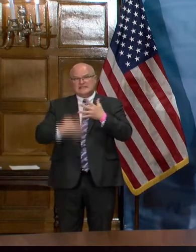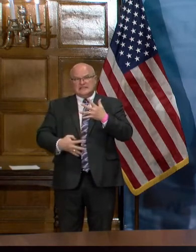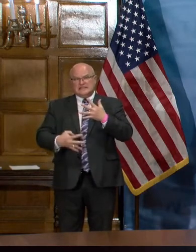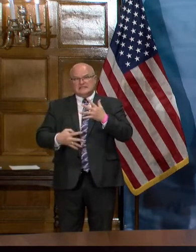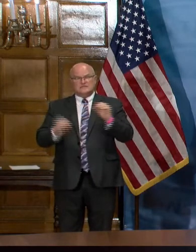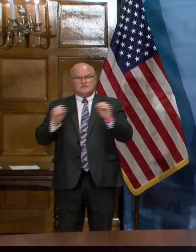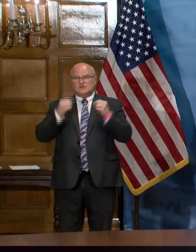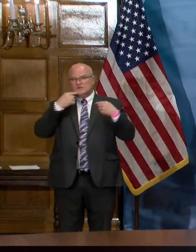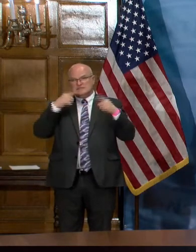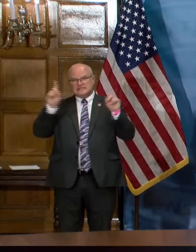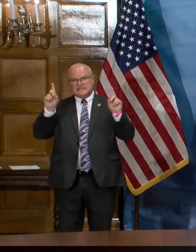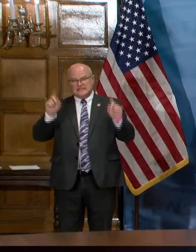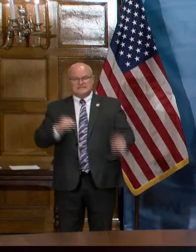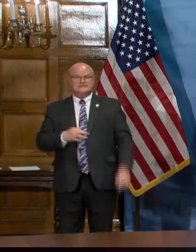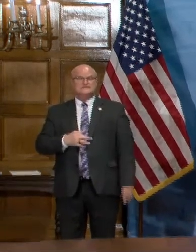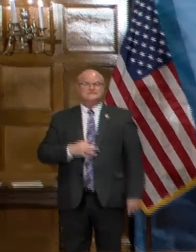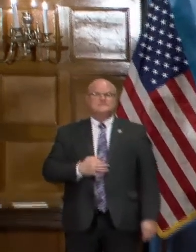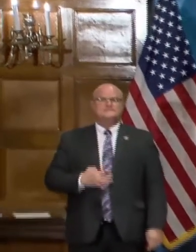no success?